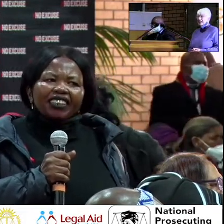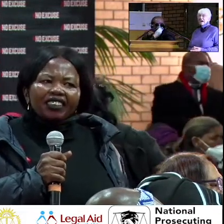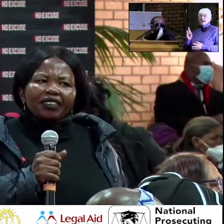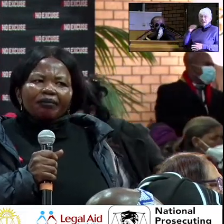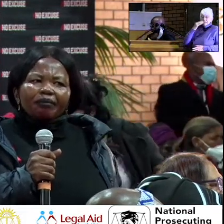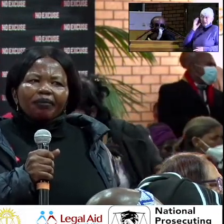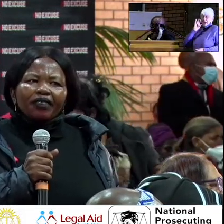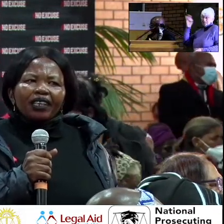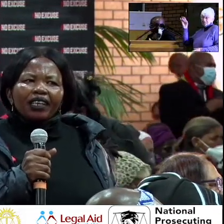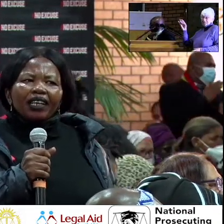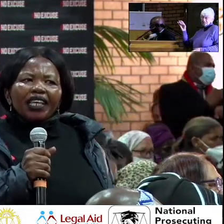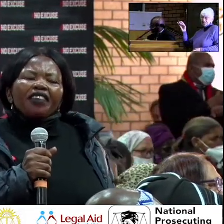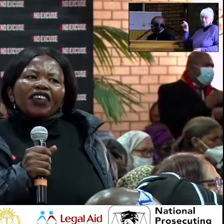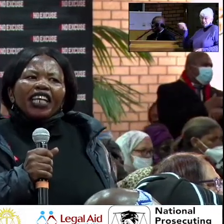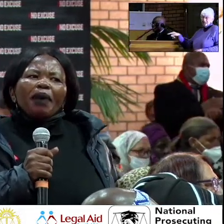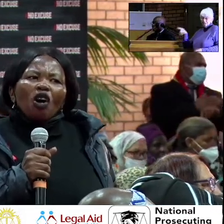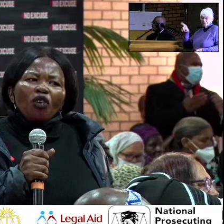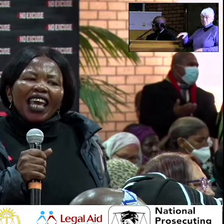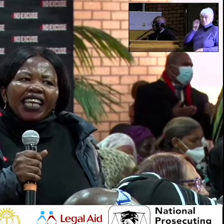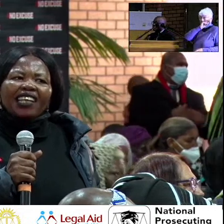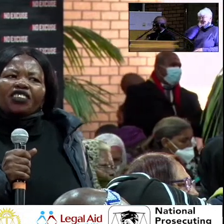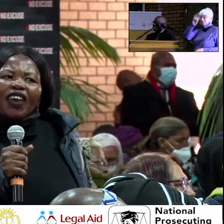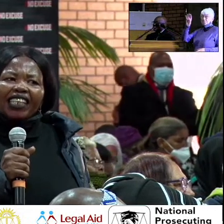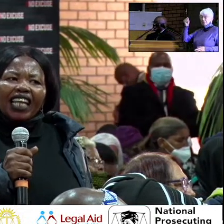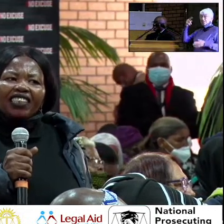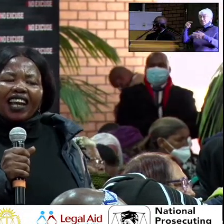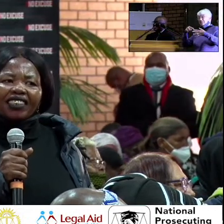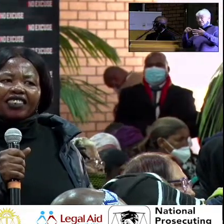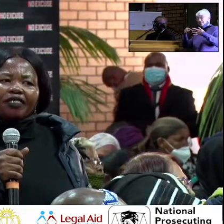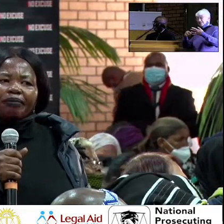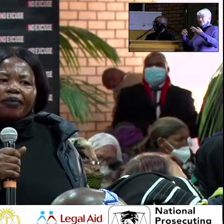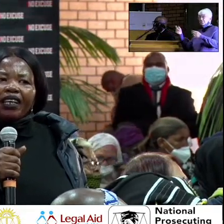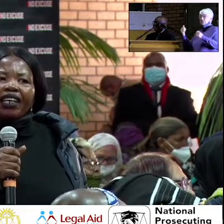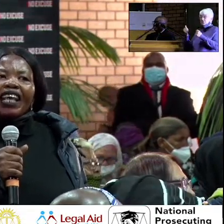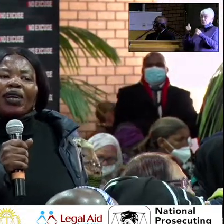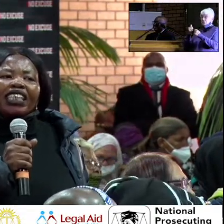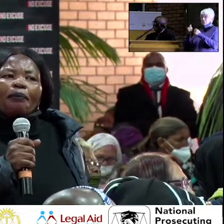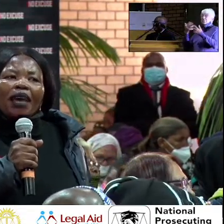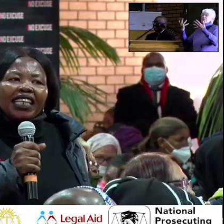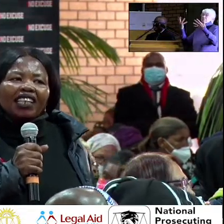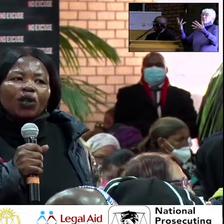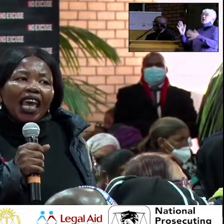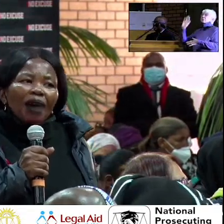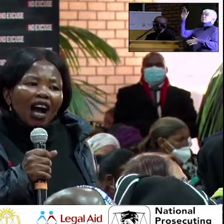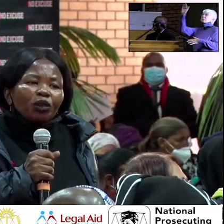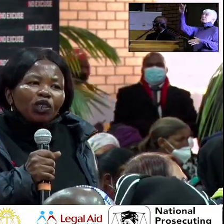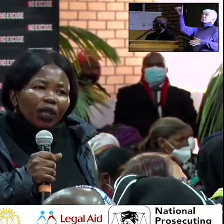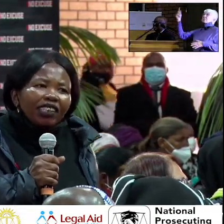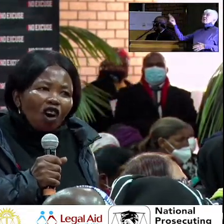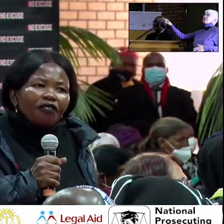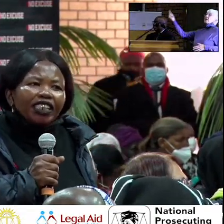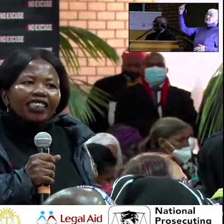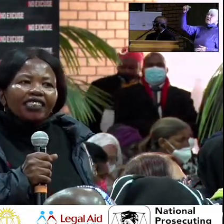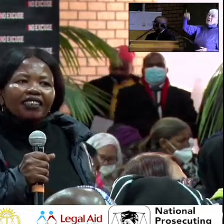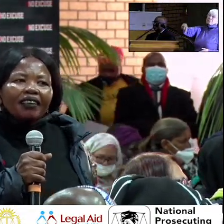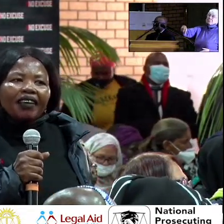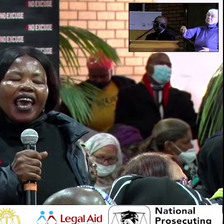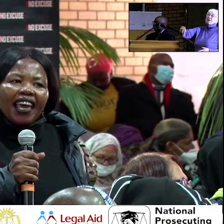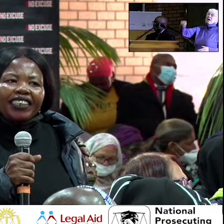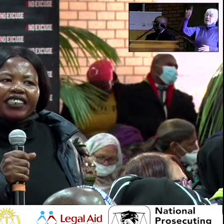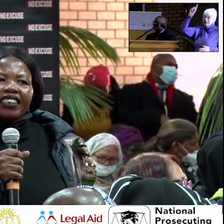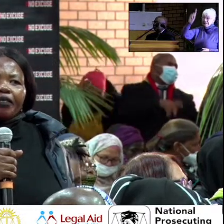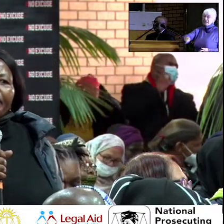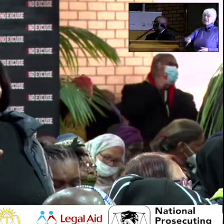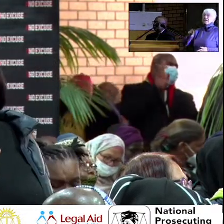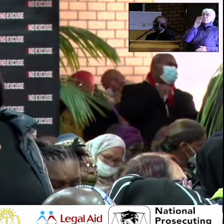again? Even in my own area, it's very dangerous. There was a murderer who came out during COVID.